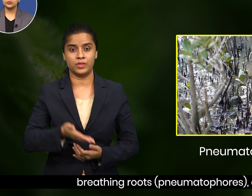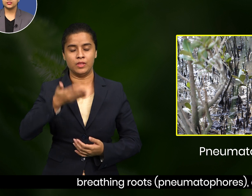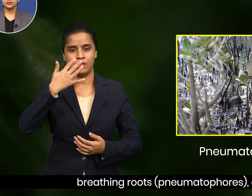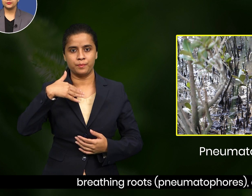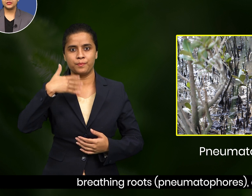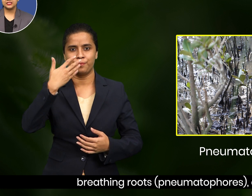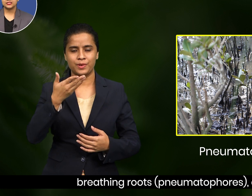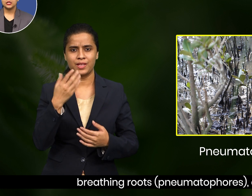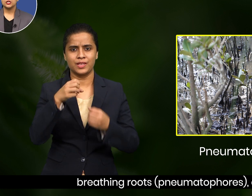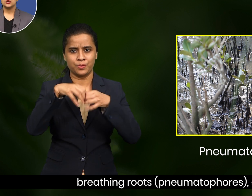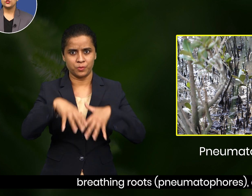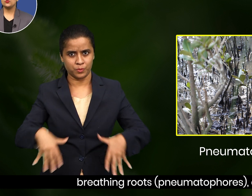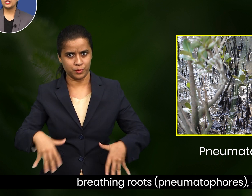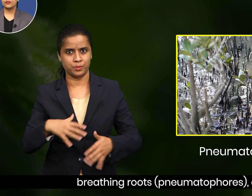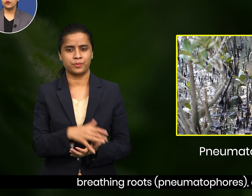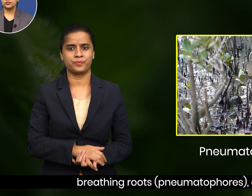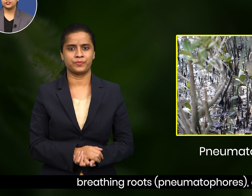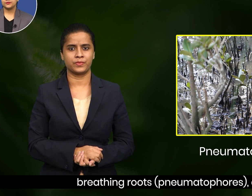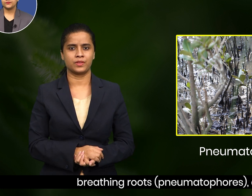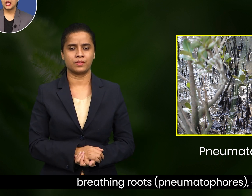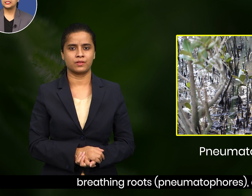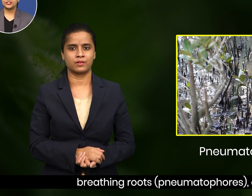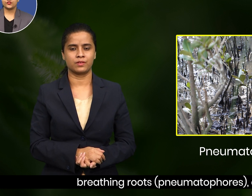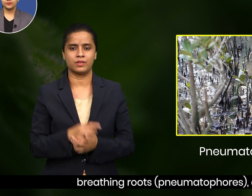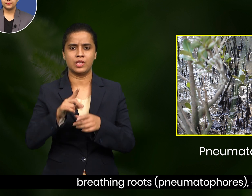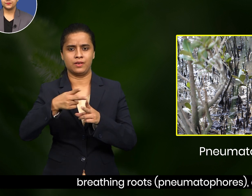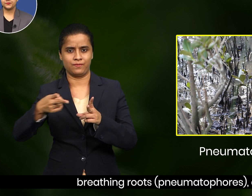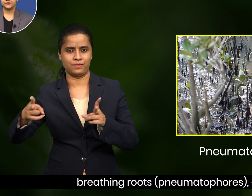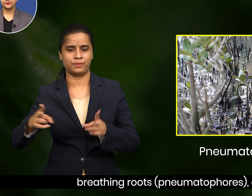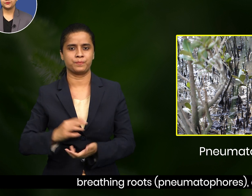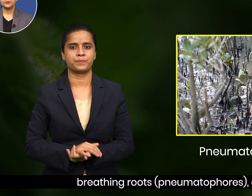Breathing roots means new metaphors, etc.